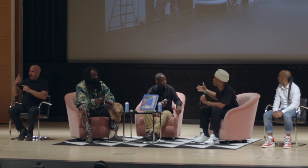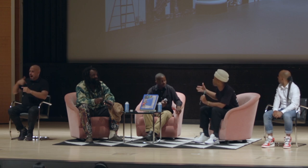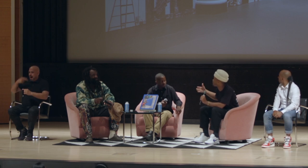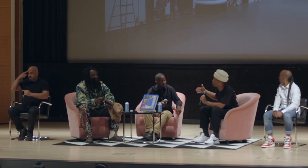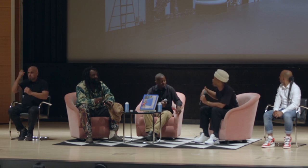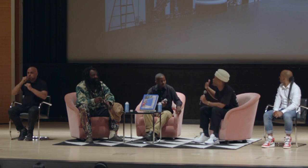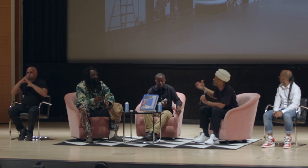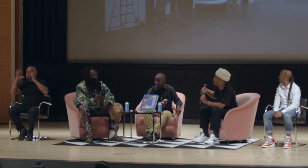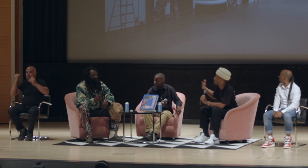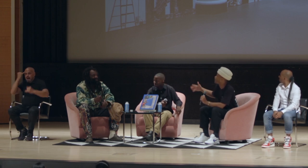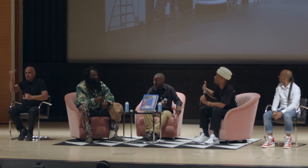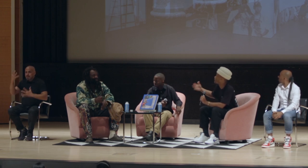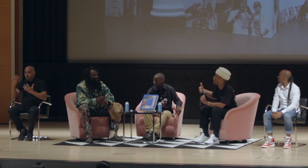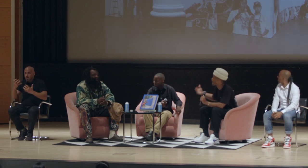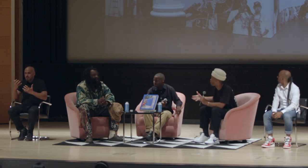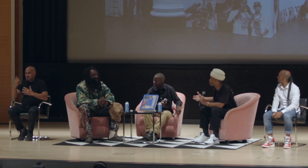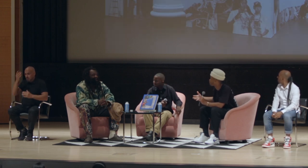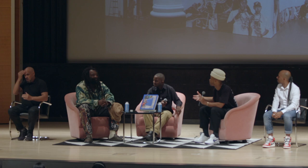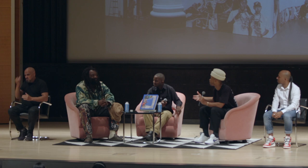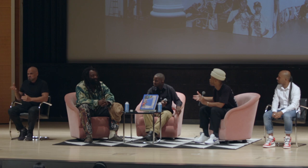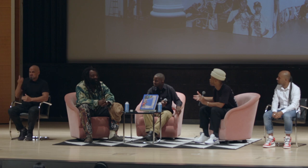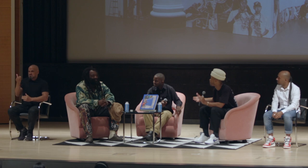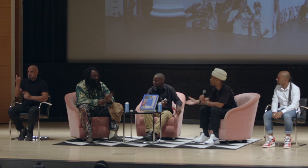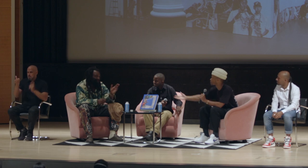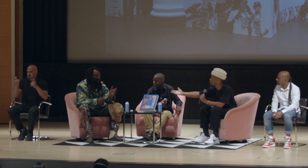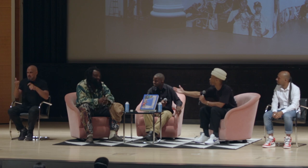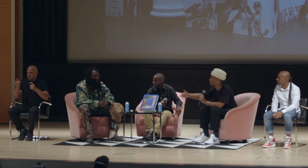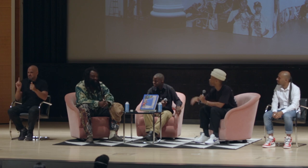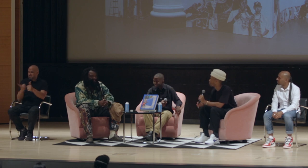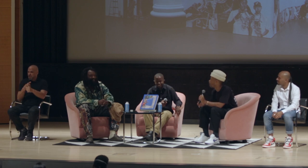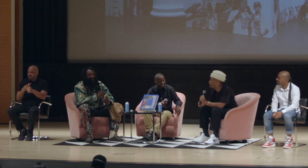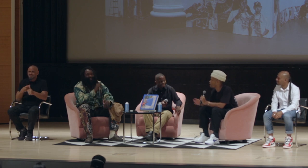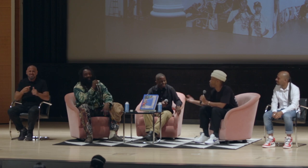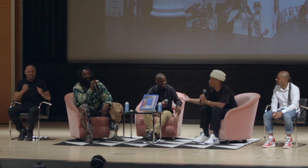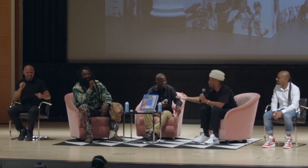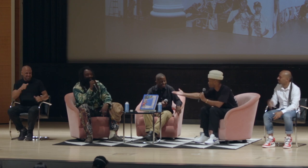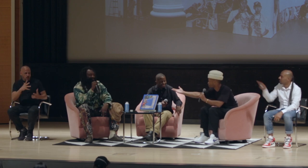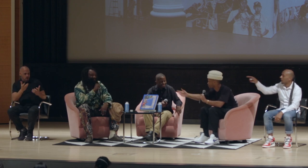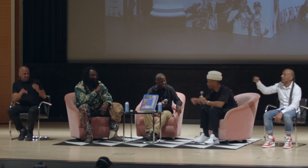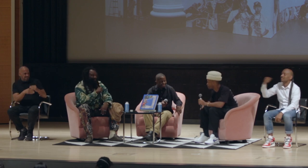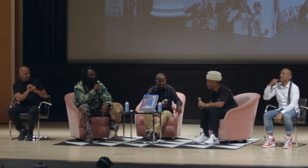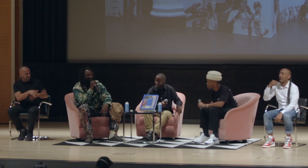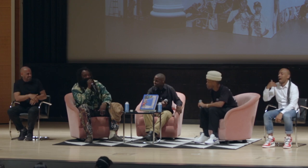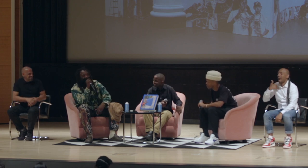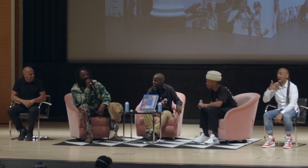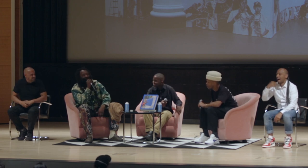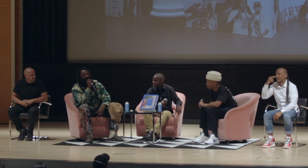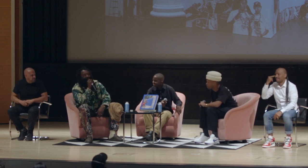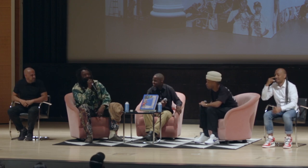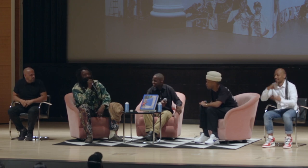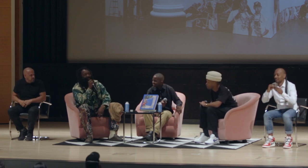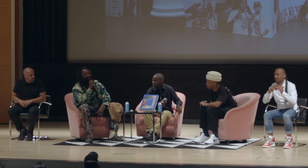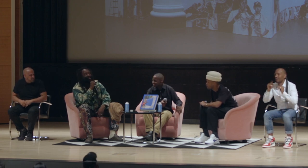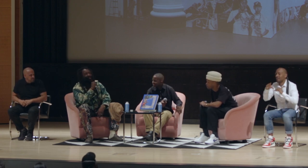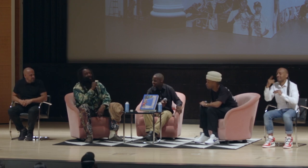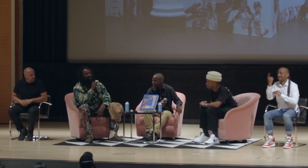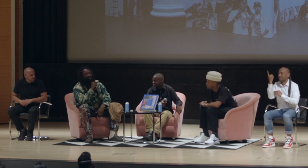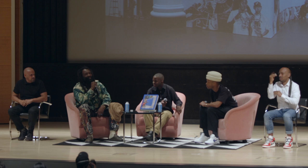idea, right? And I just need to get the idea out. Yeah, go ahead. No. Yeah, go ahead. Someone told me a